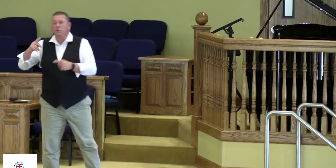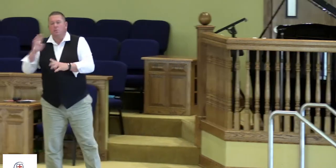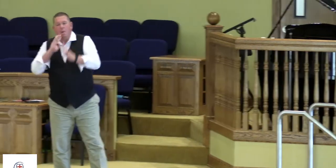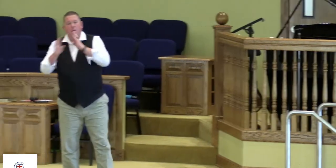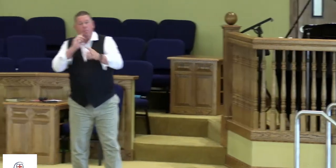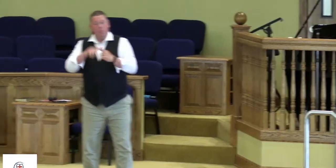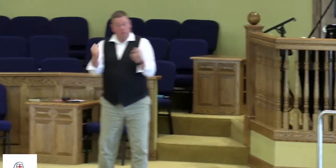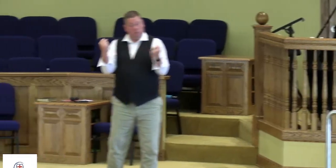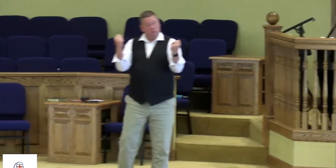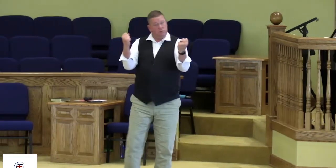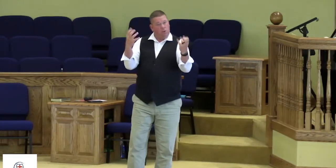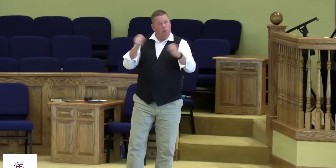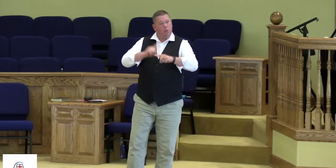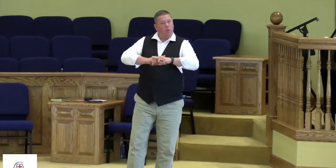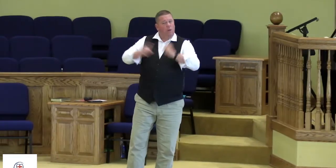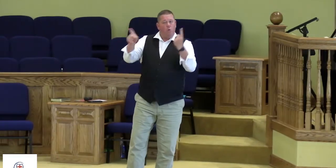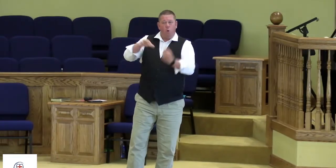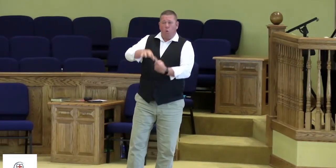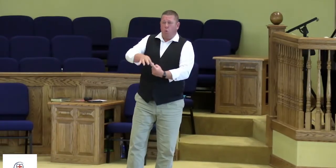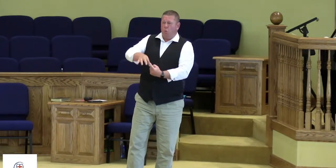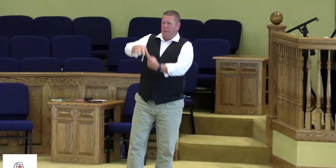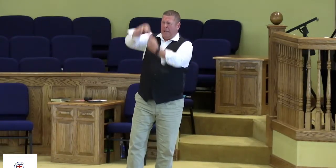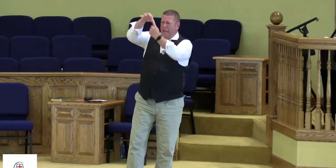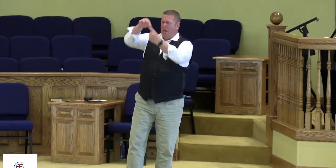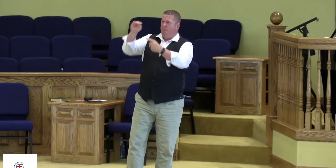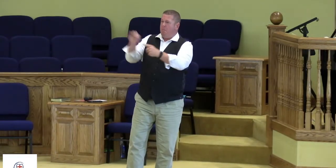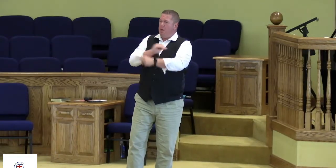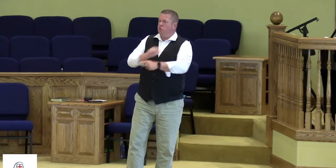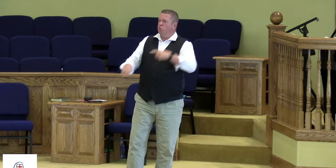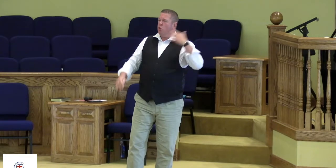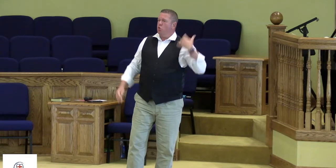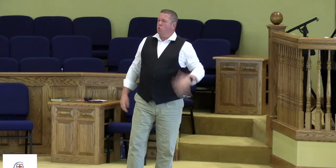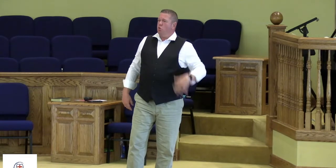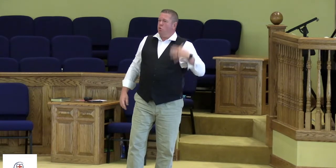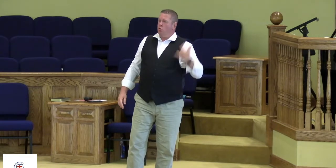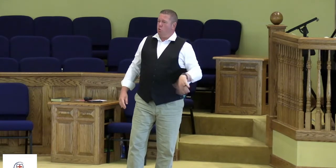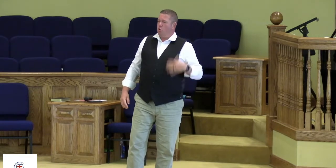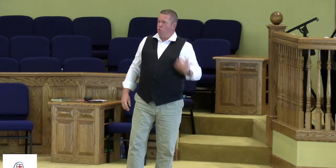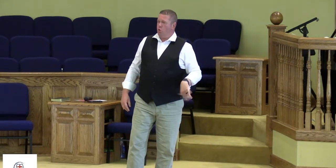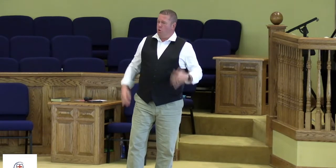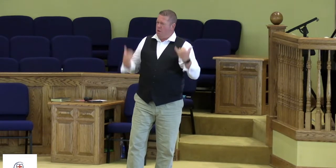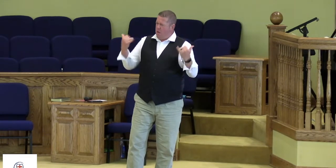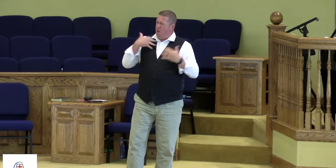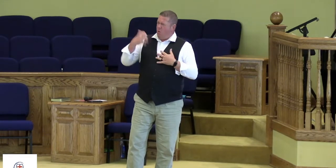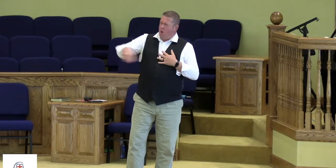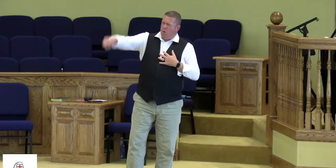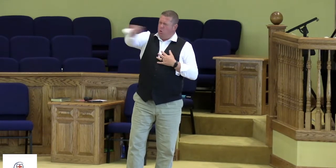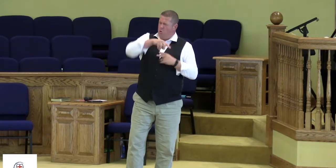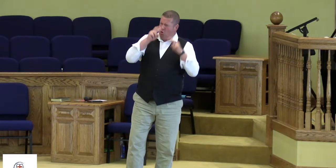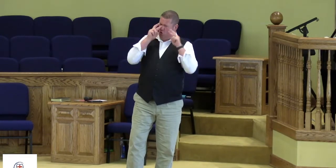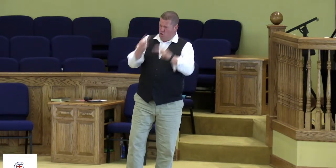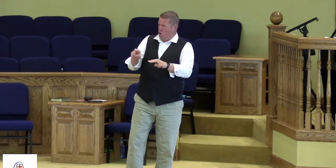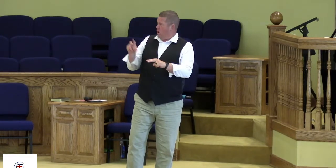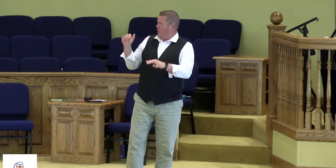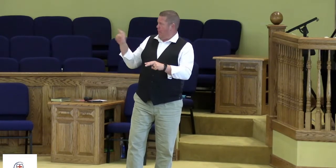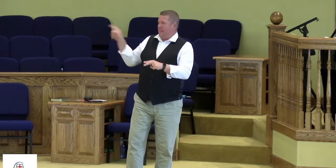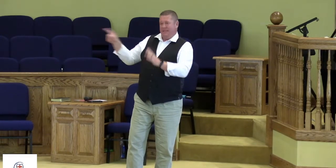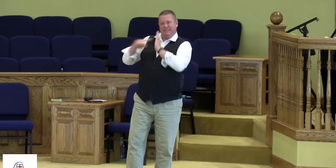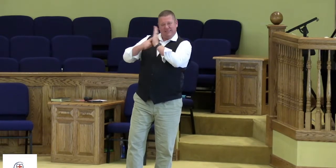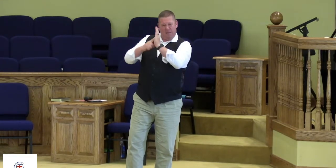different ministries, different missionaries, but sign language is so unique, right? So I want you to look at